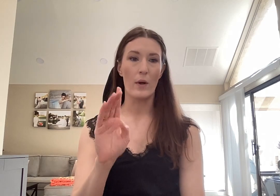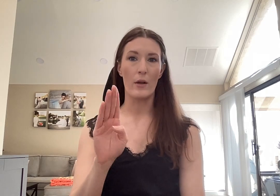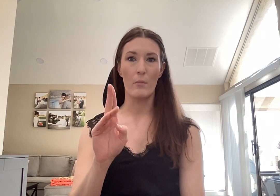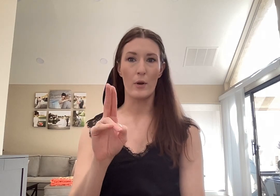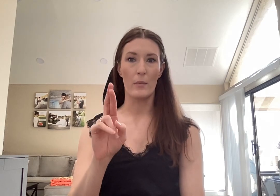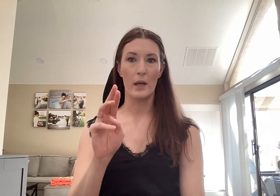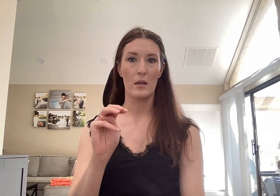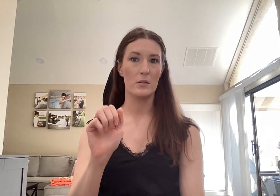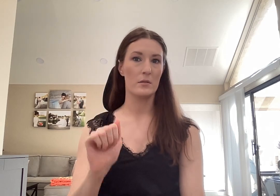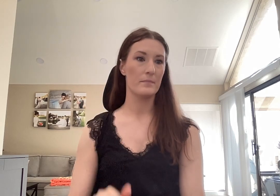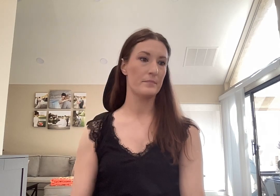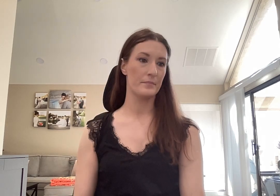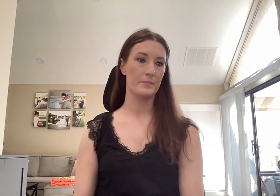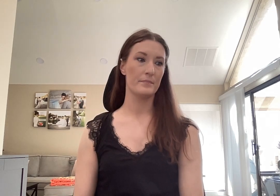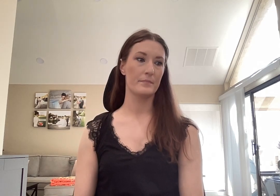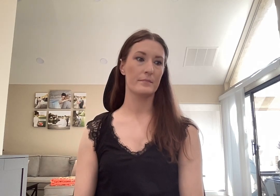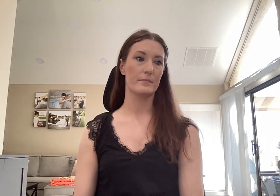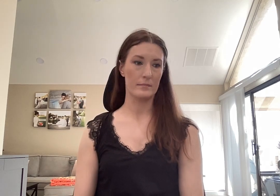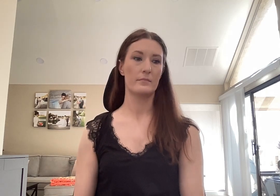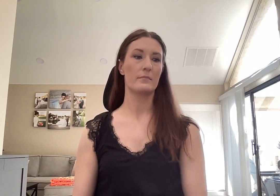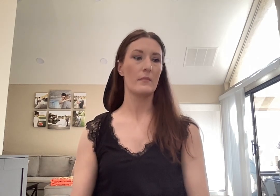where Burma is.